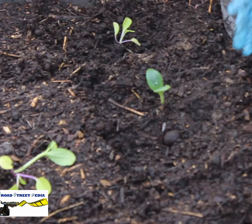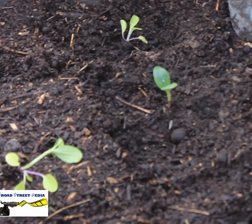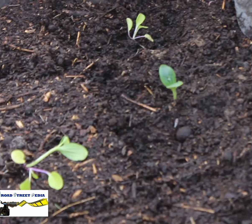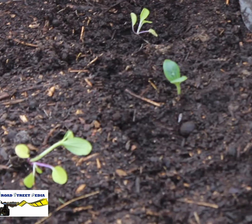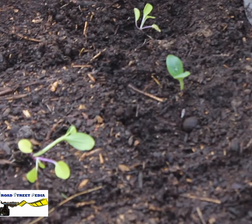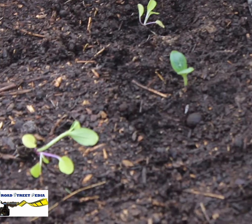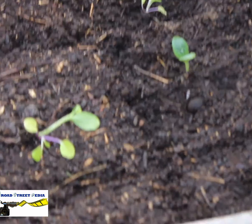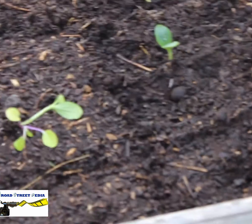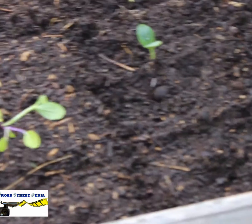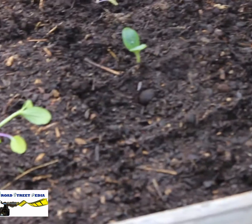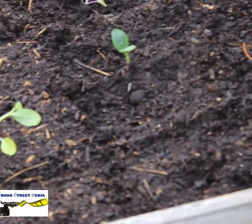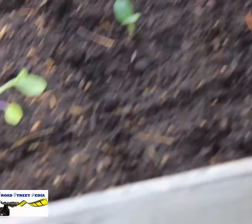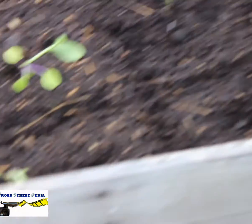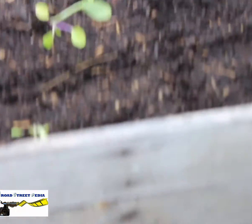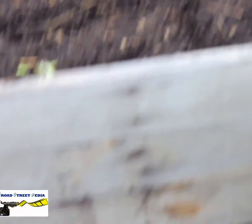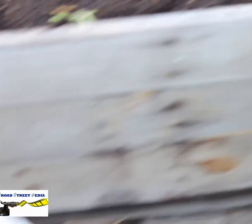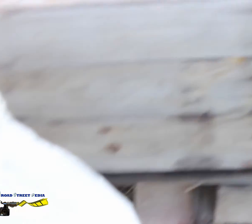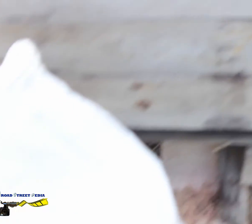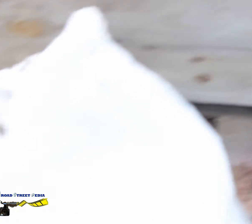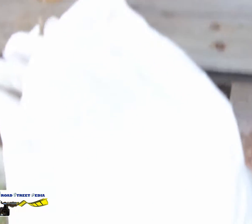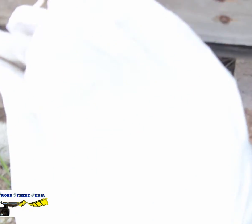Very good.